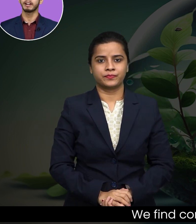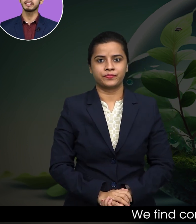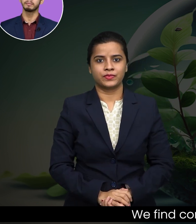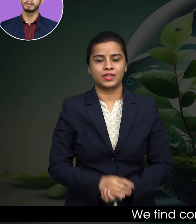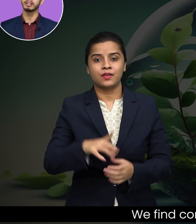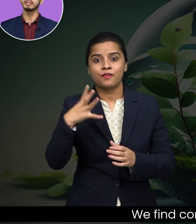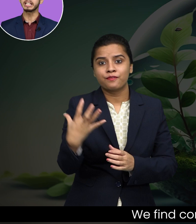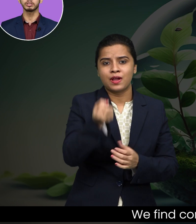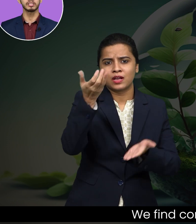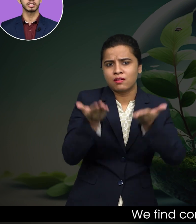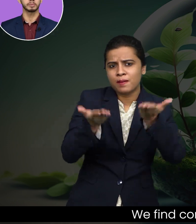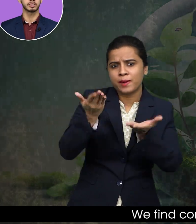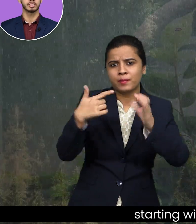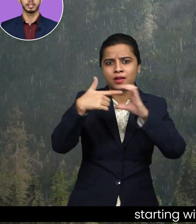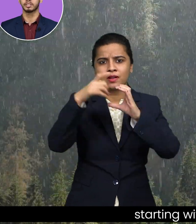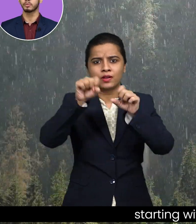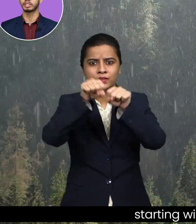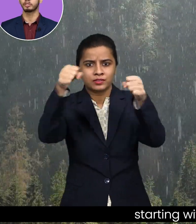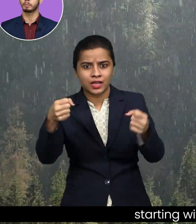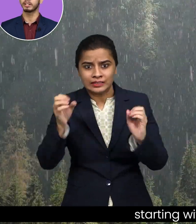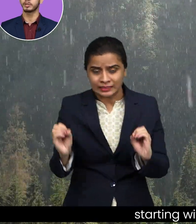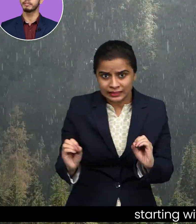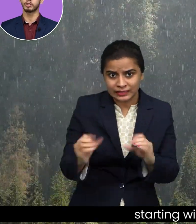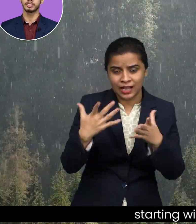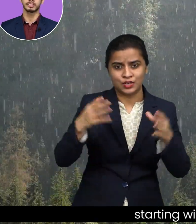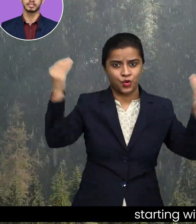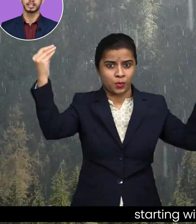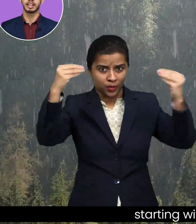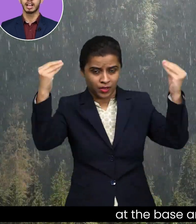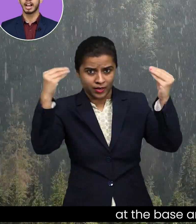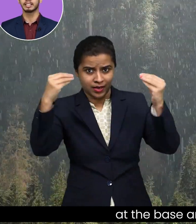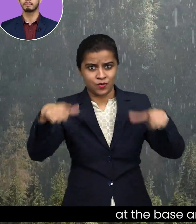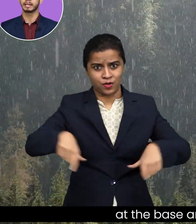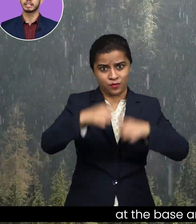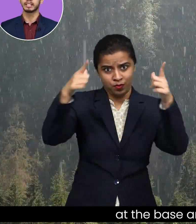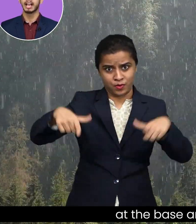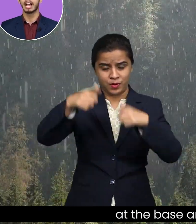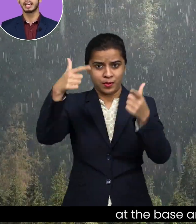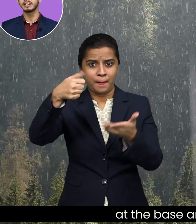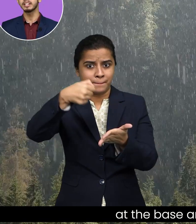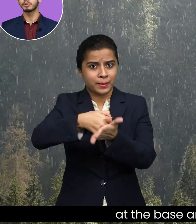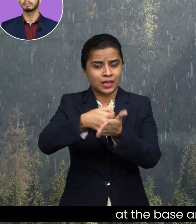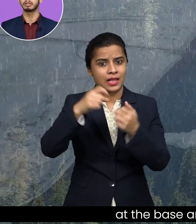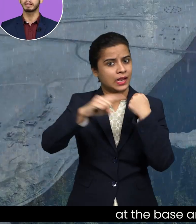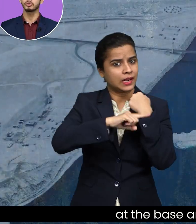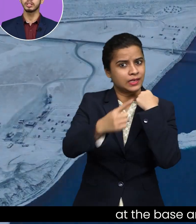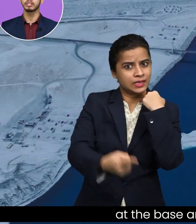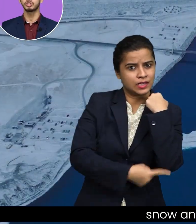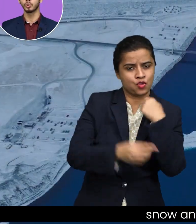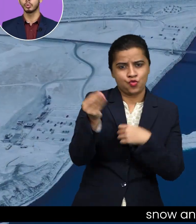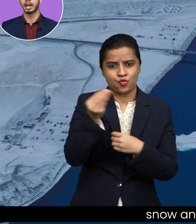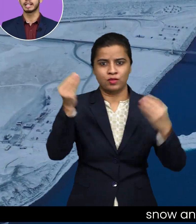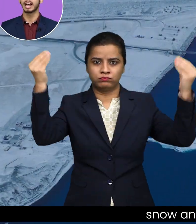We find comparable ecosystems starting with the tropical rainforests at the base and ending with the